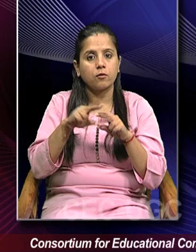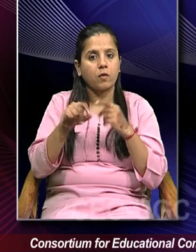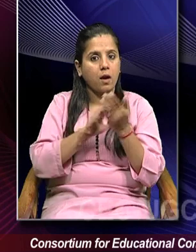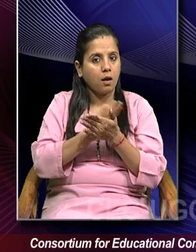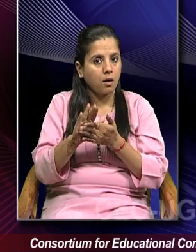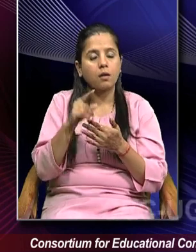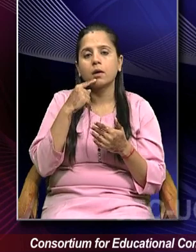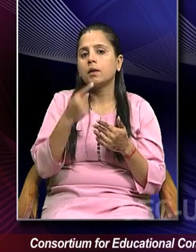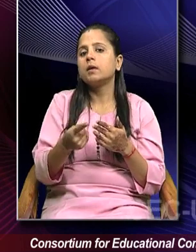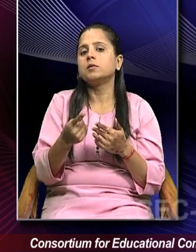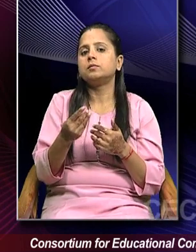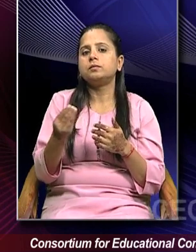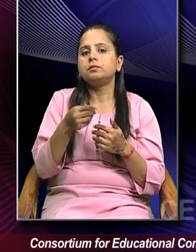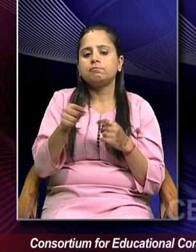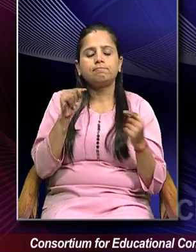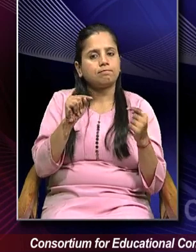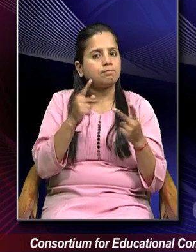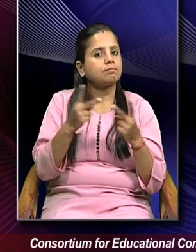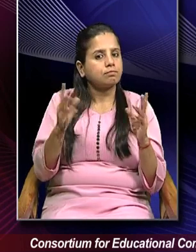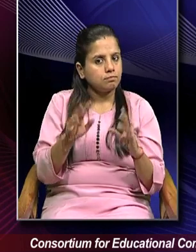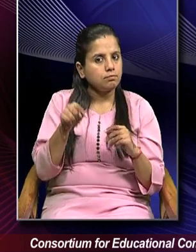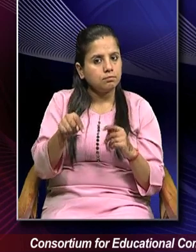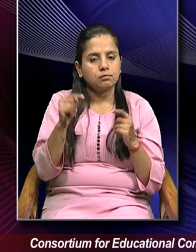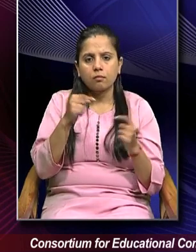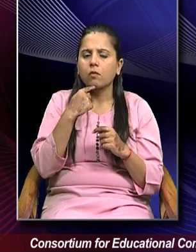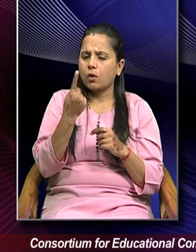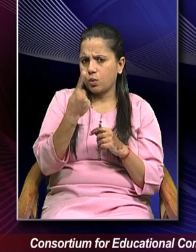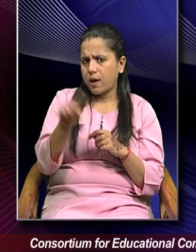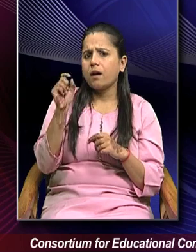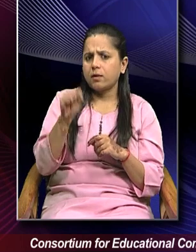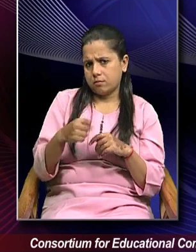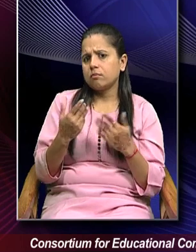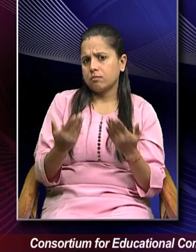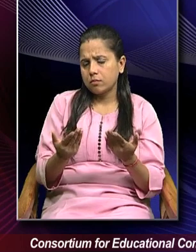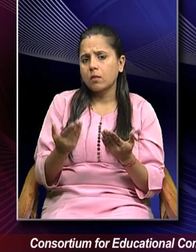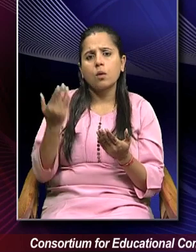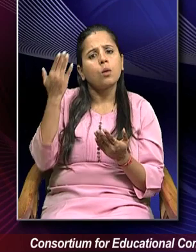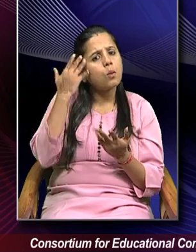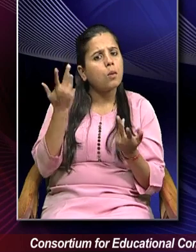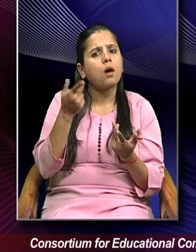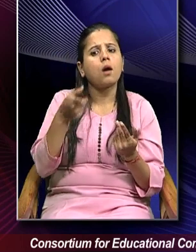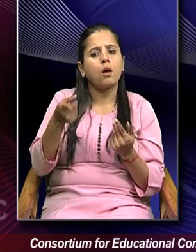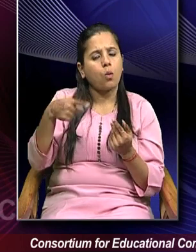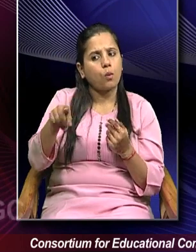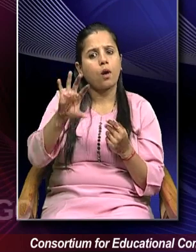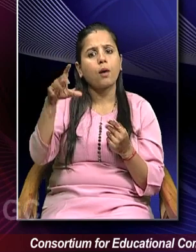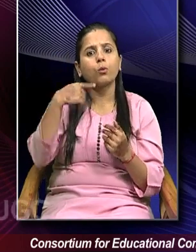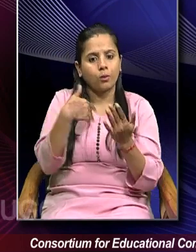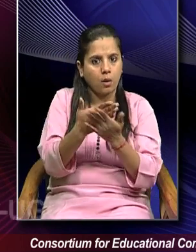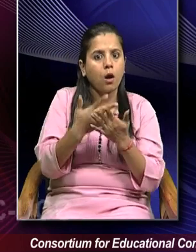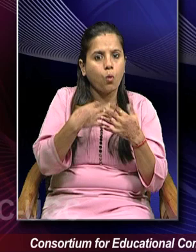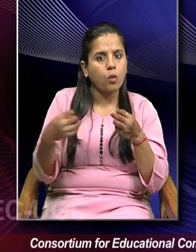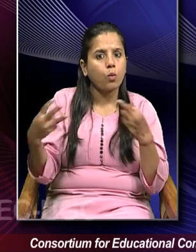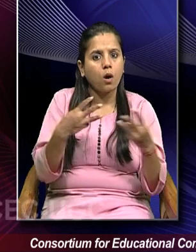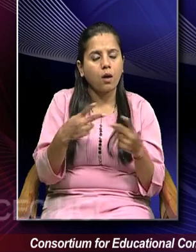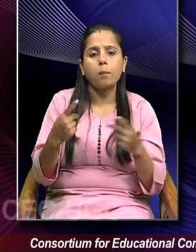made this kind of an argument, and this argument is correct as well, that how all these kinds of